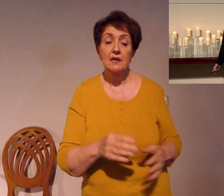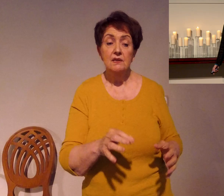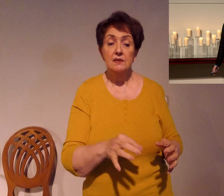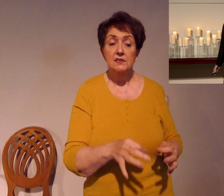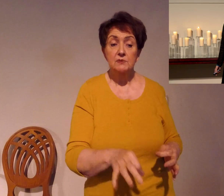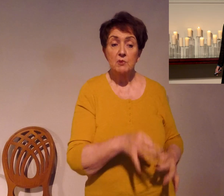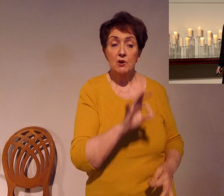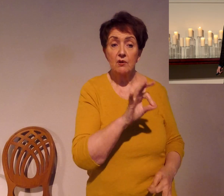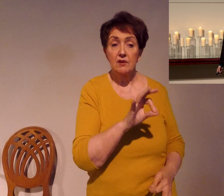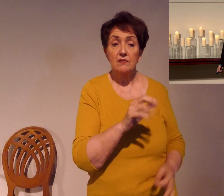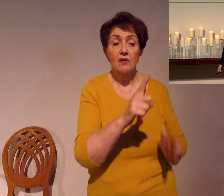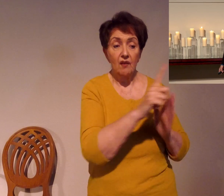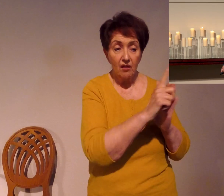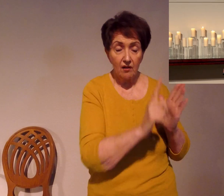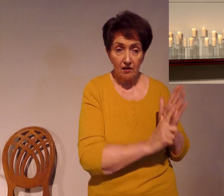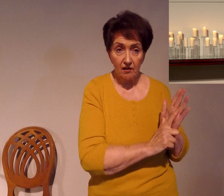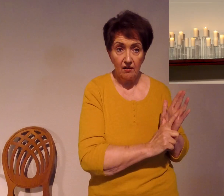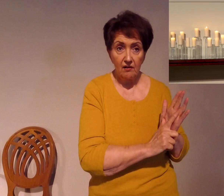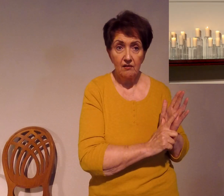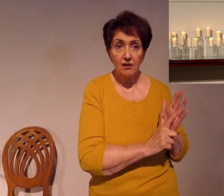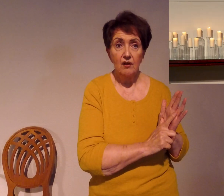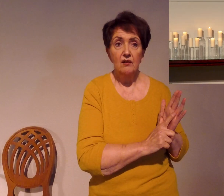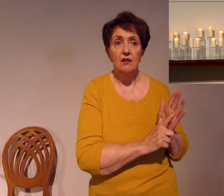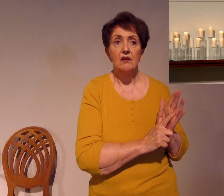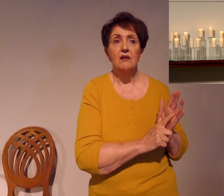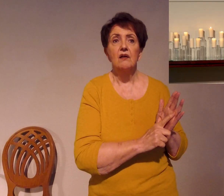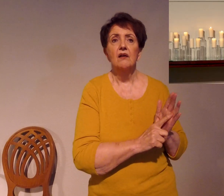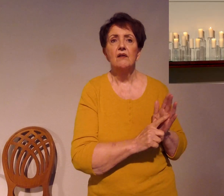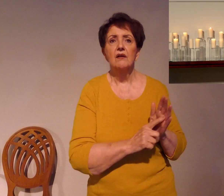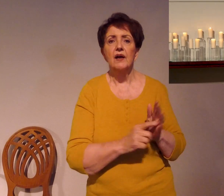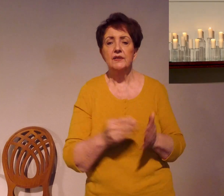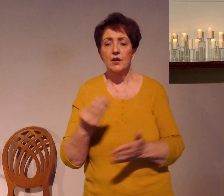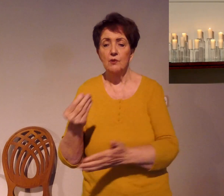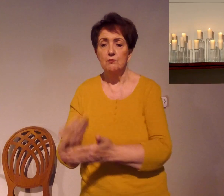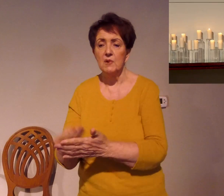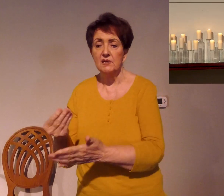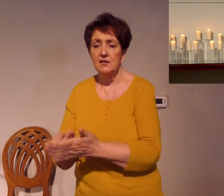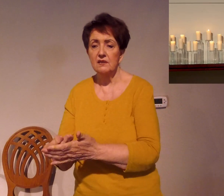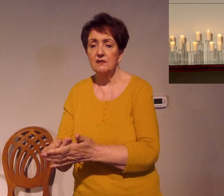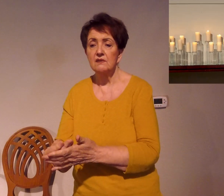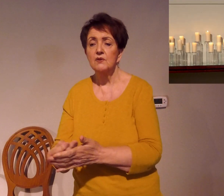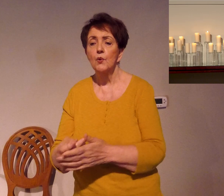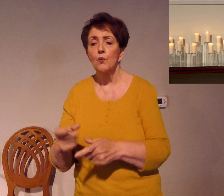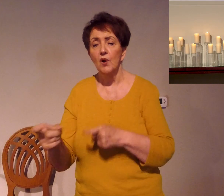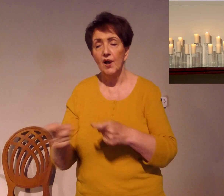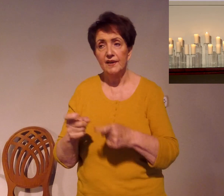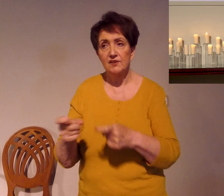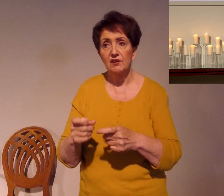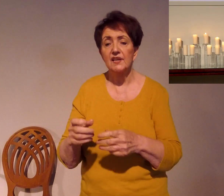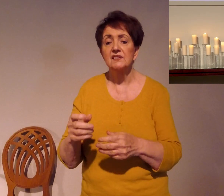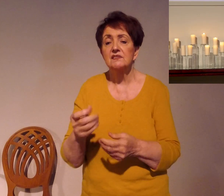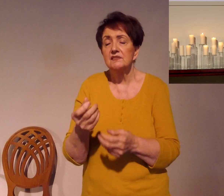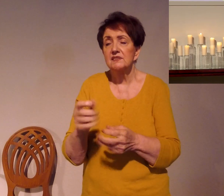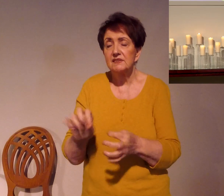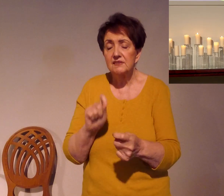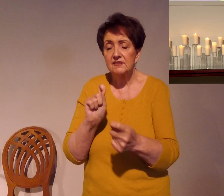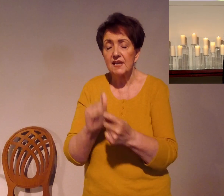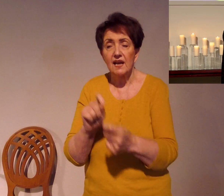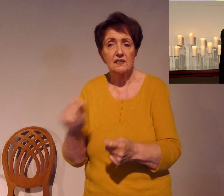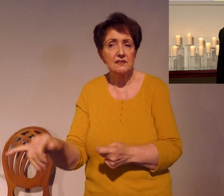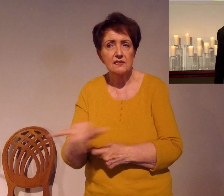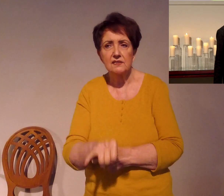Spirit, actually the law, will handle our money in exactly the way that we think about it. That is actually